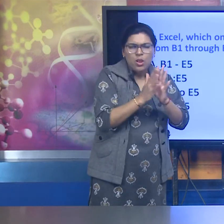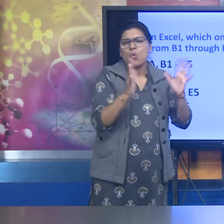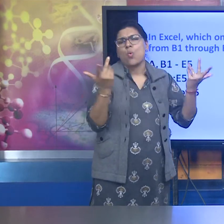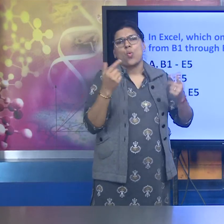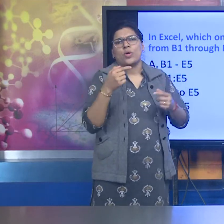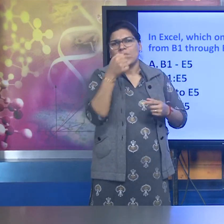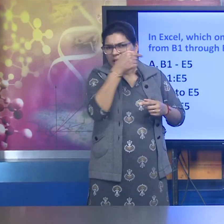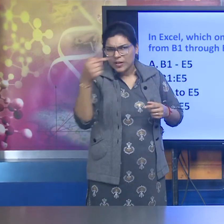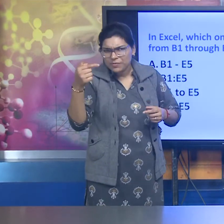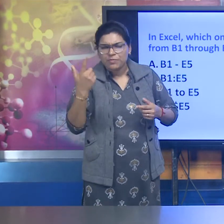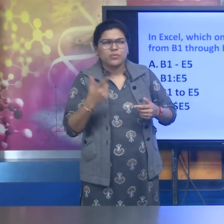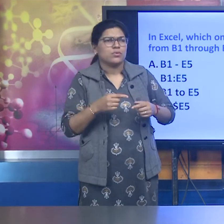which one